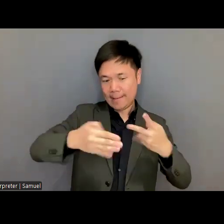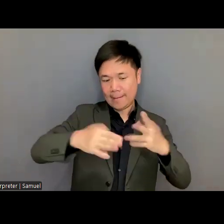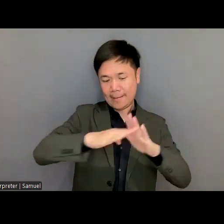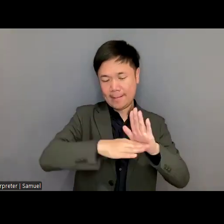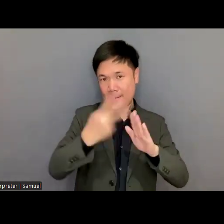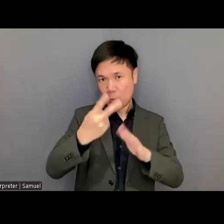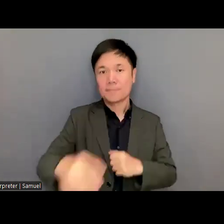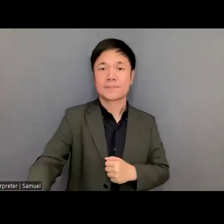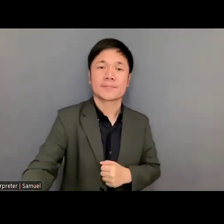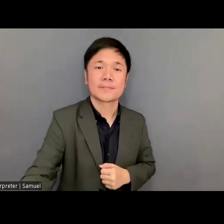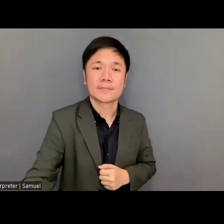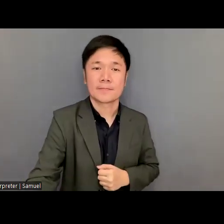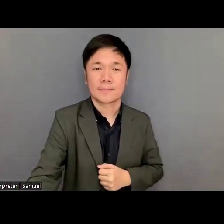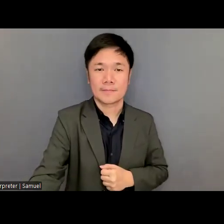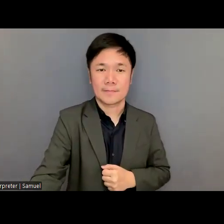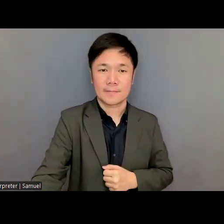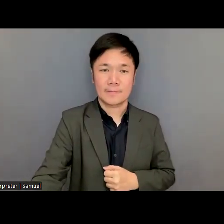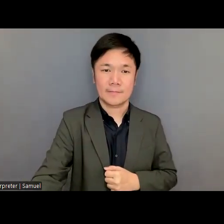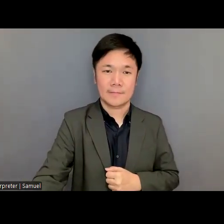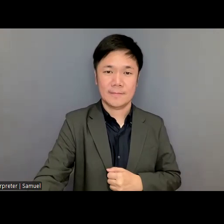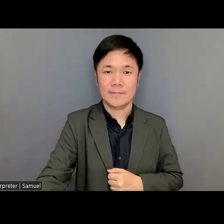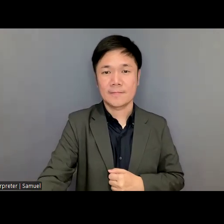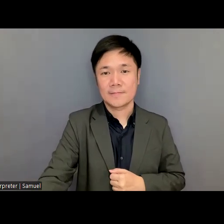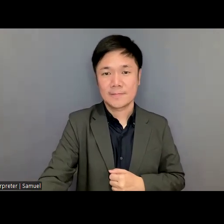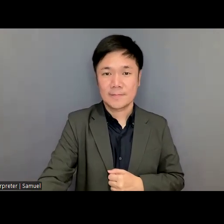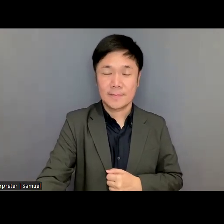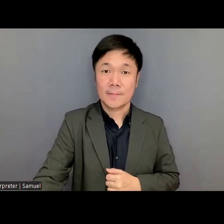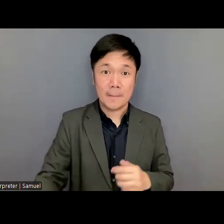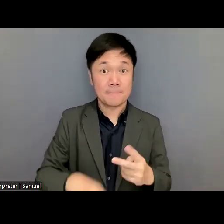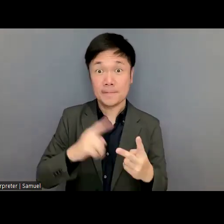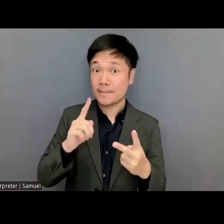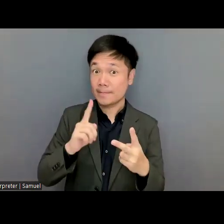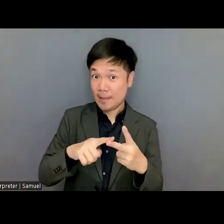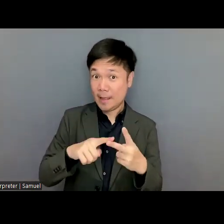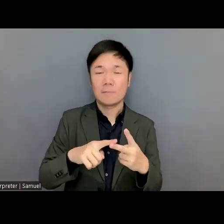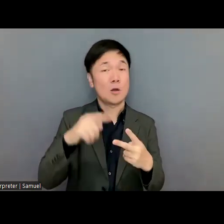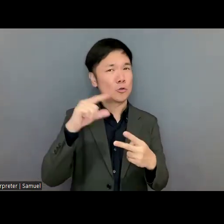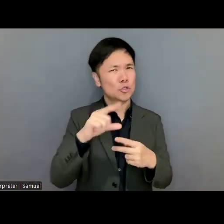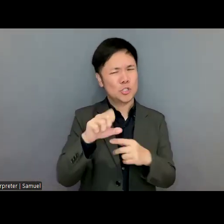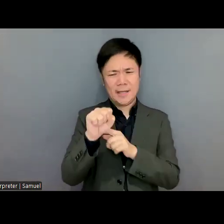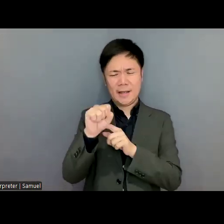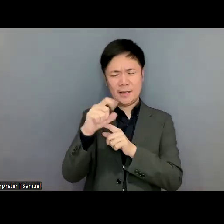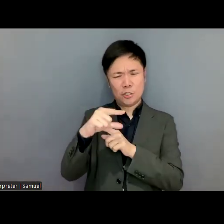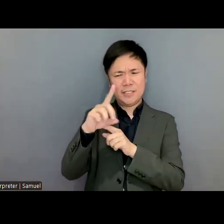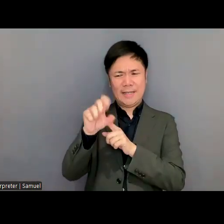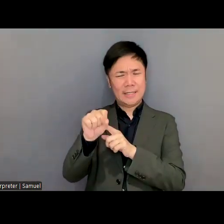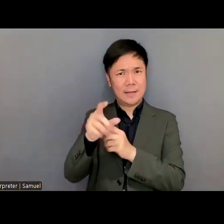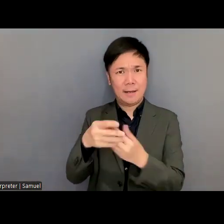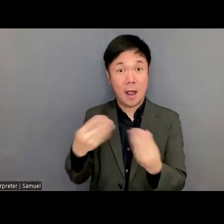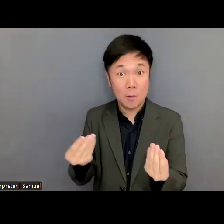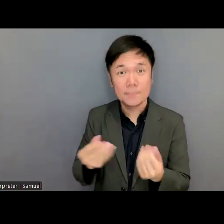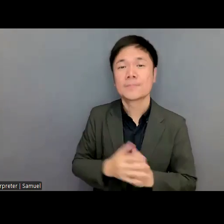When it comes to concrete aspects of the Global Disability Summit, we